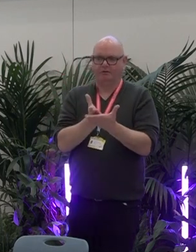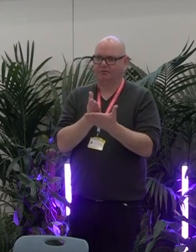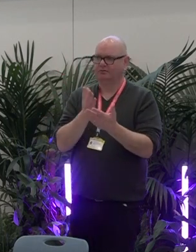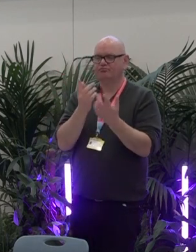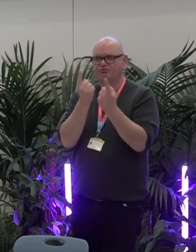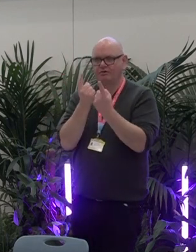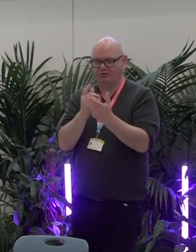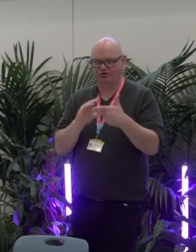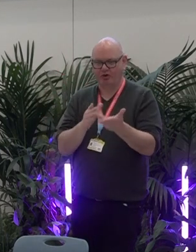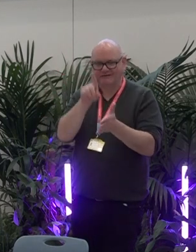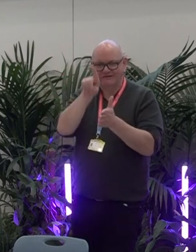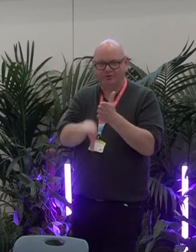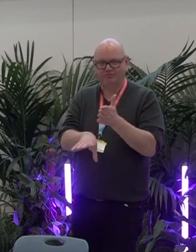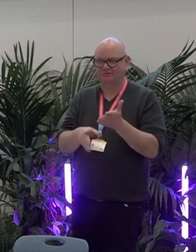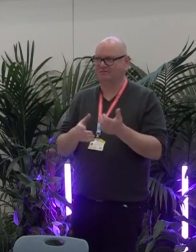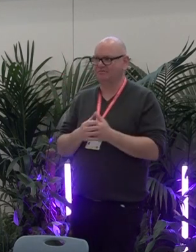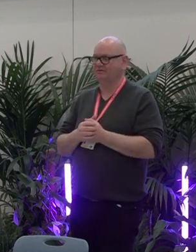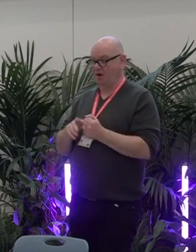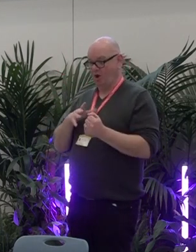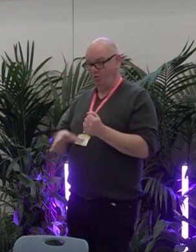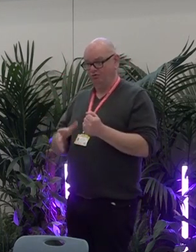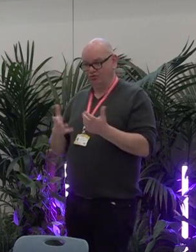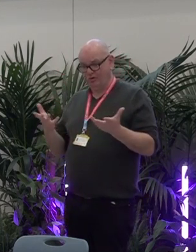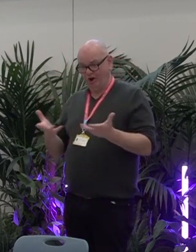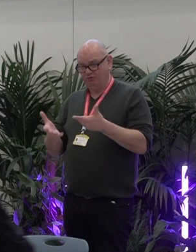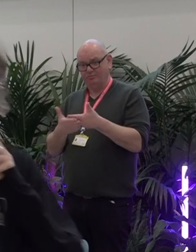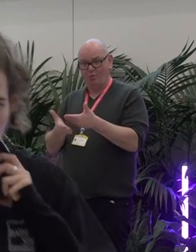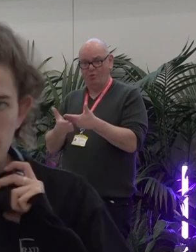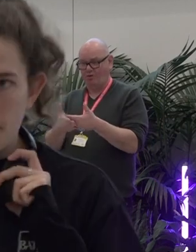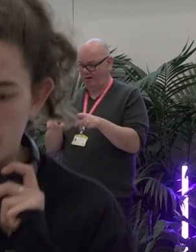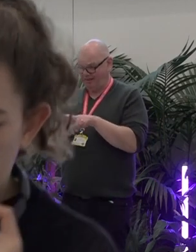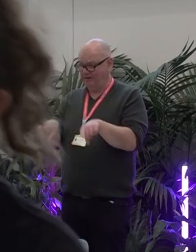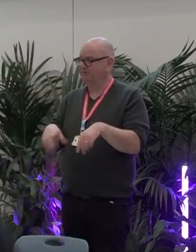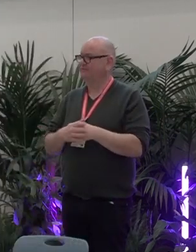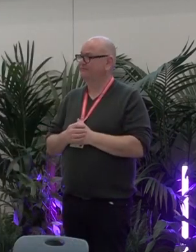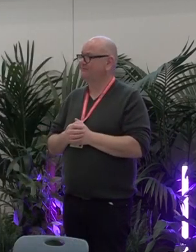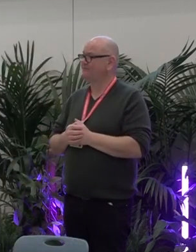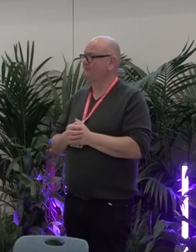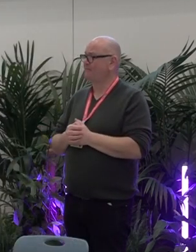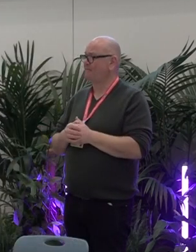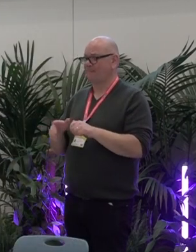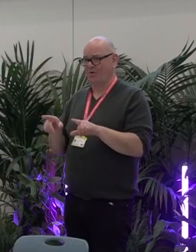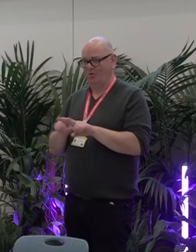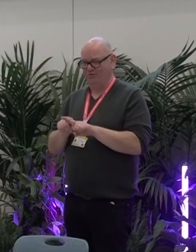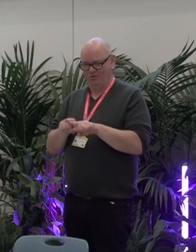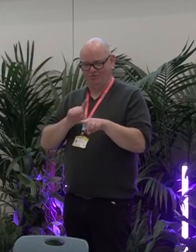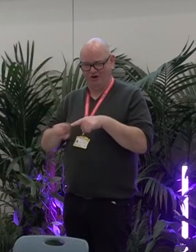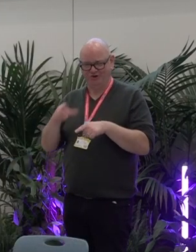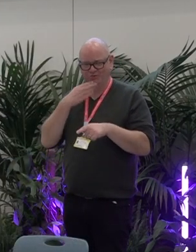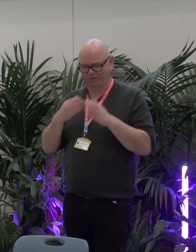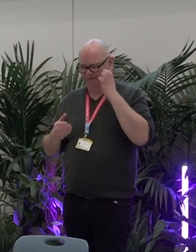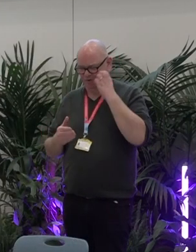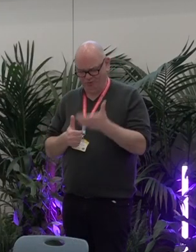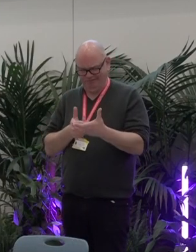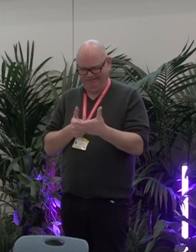experiences. And I want to see us doing more. I'm also trying to do a clicker with my phone, which I'm really,